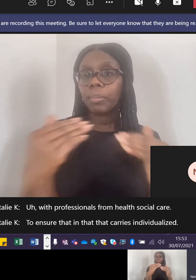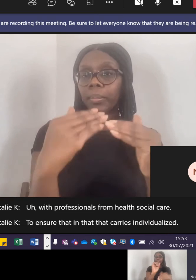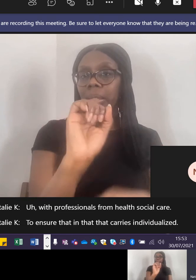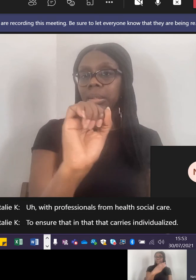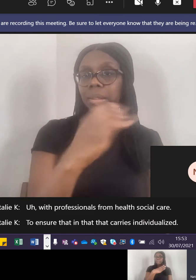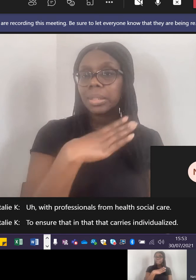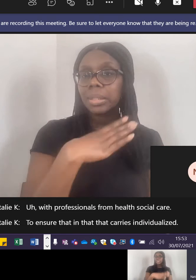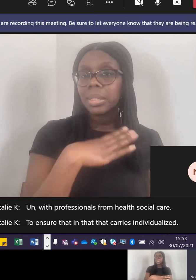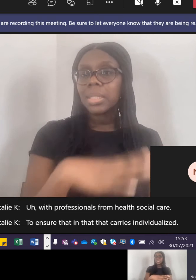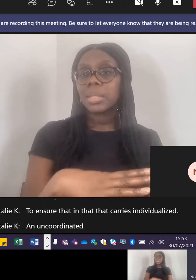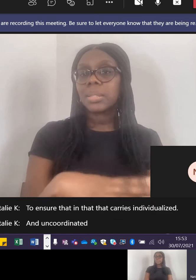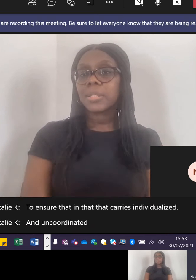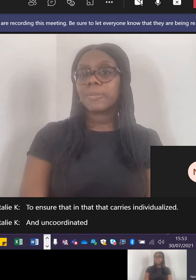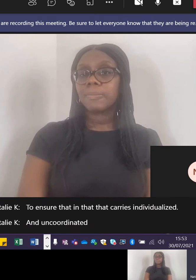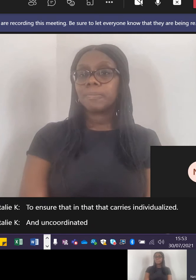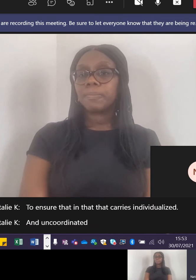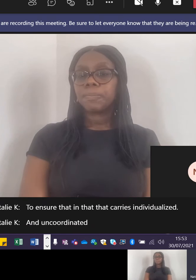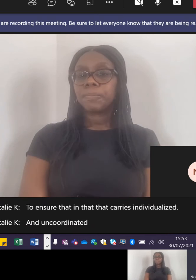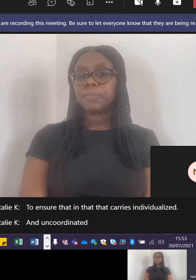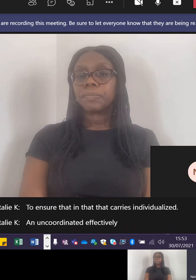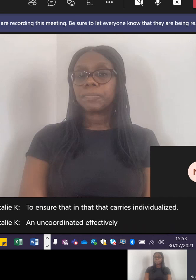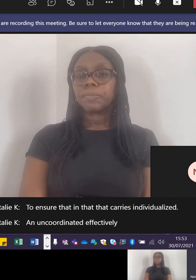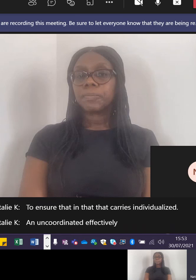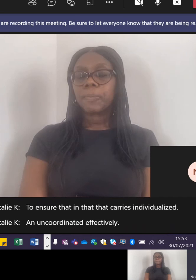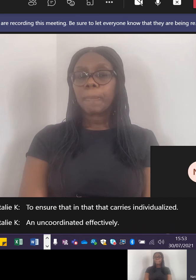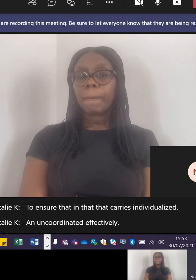and coordinated effectively.